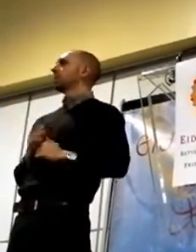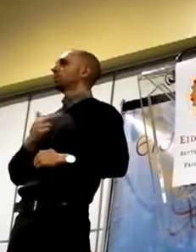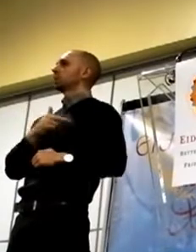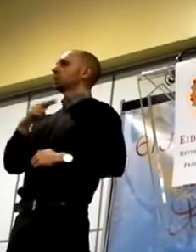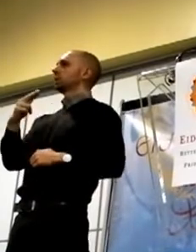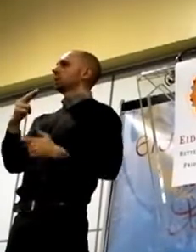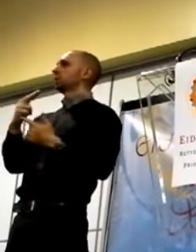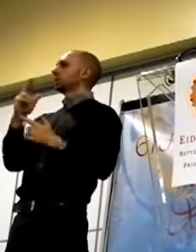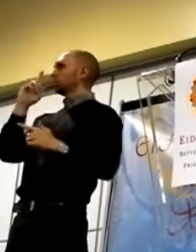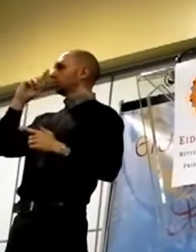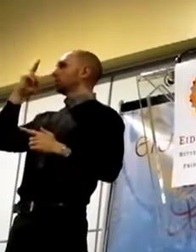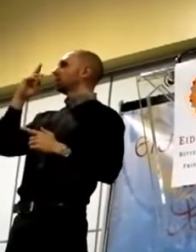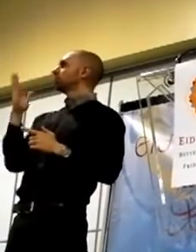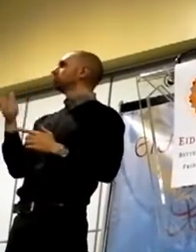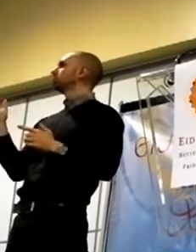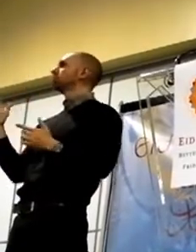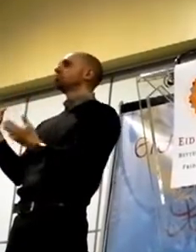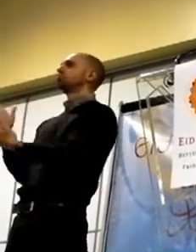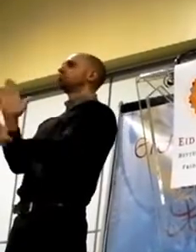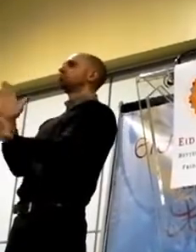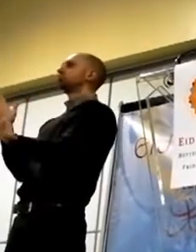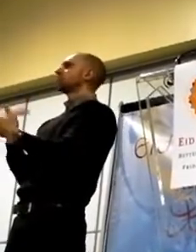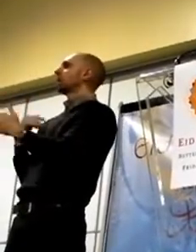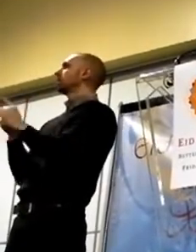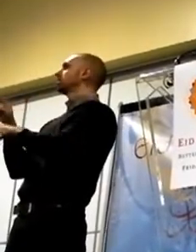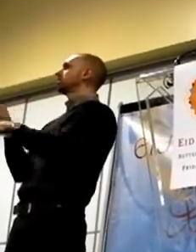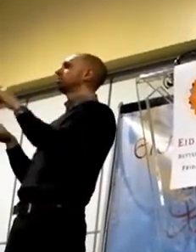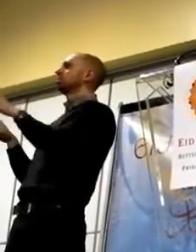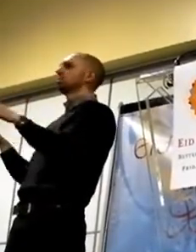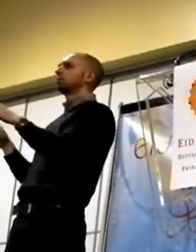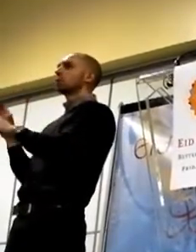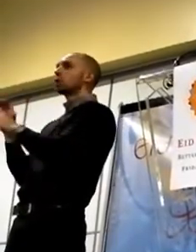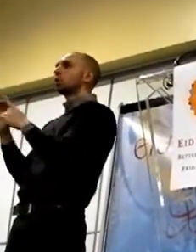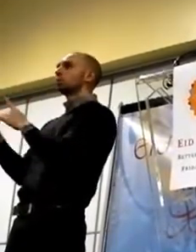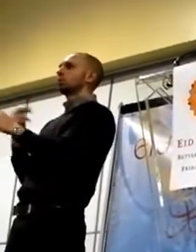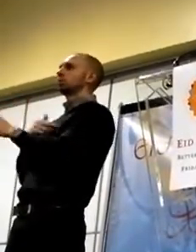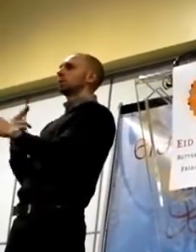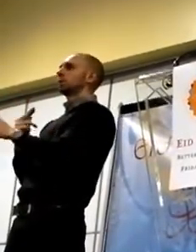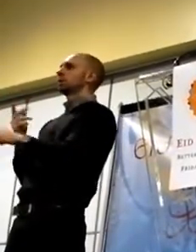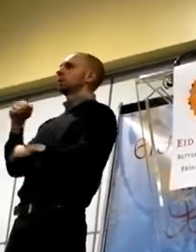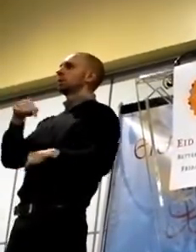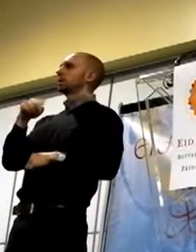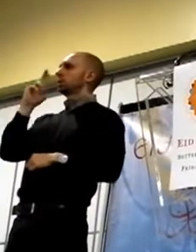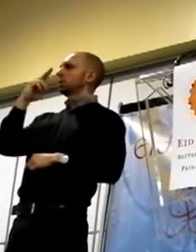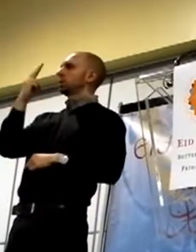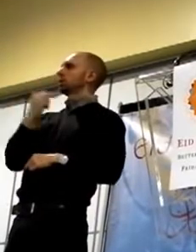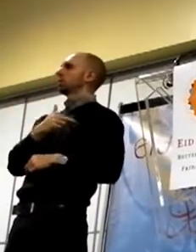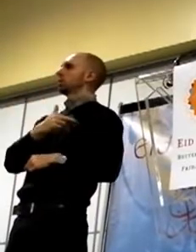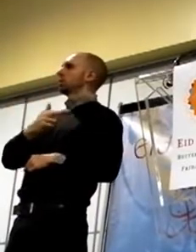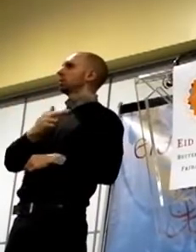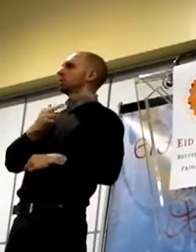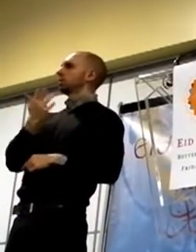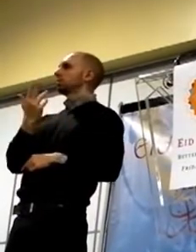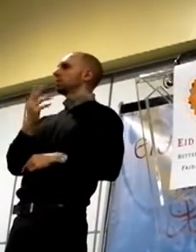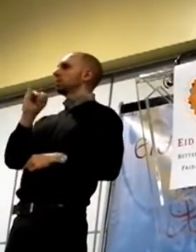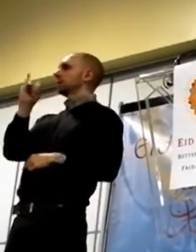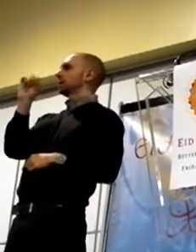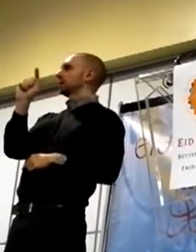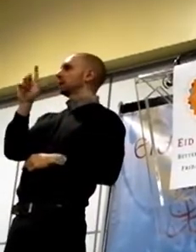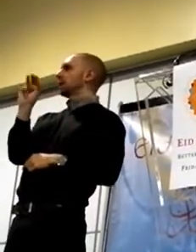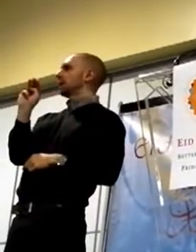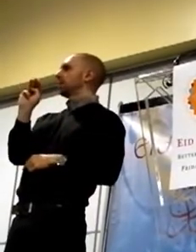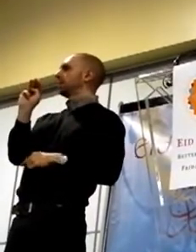We know there are other religions, there are other cultures exist. But the uniqueness of our religion, that it has a